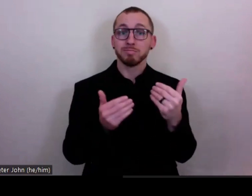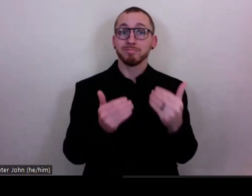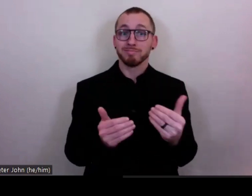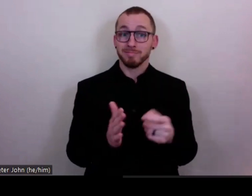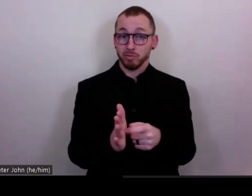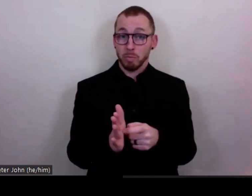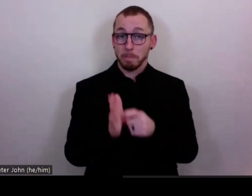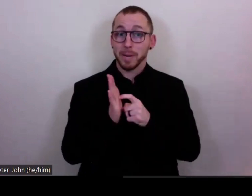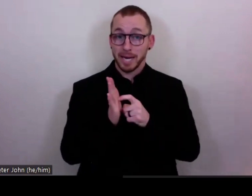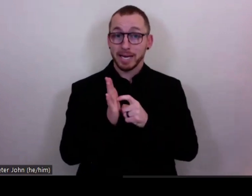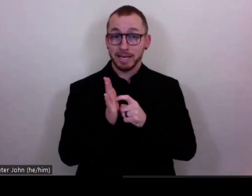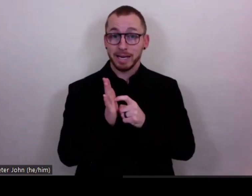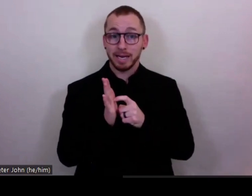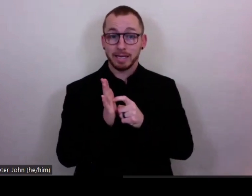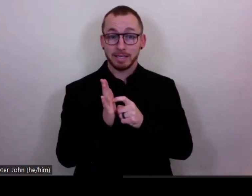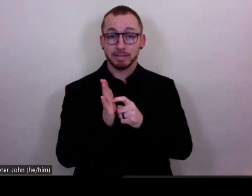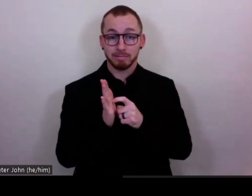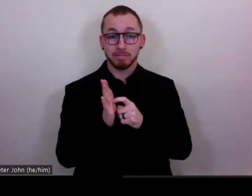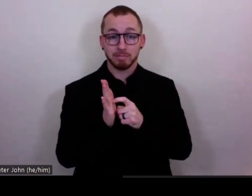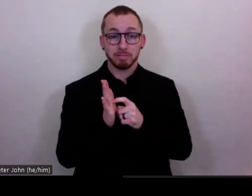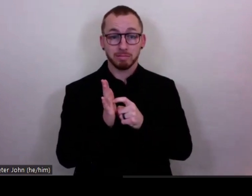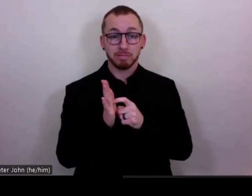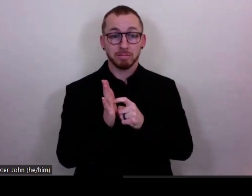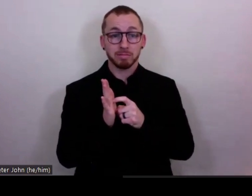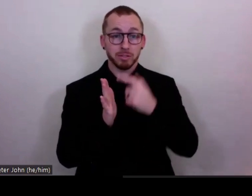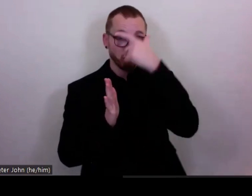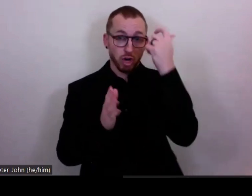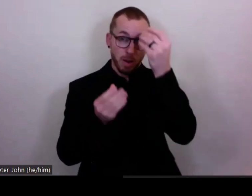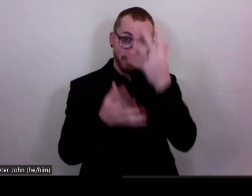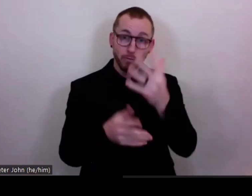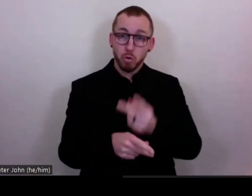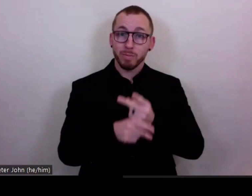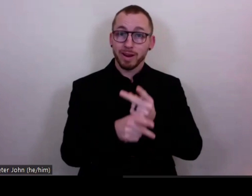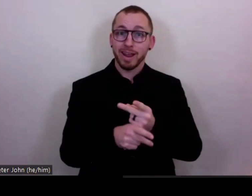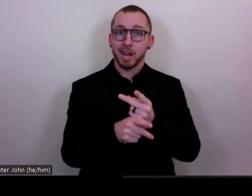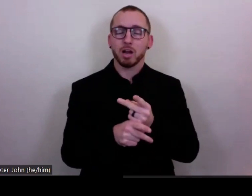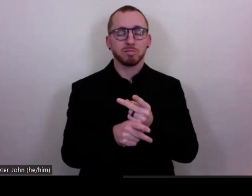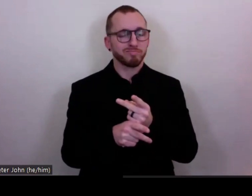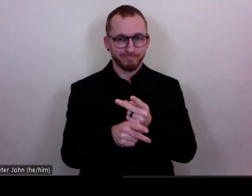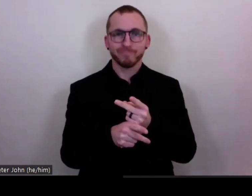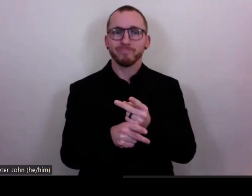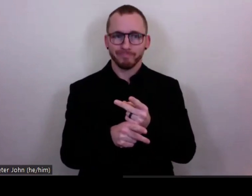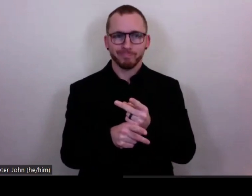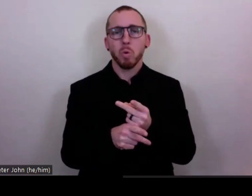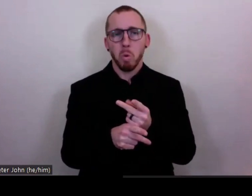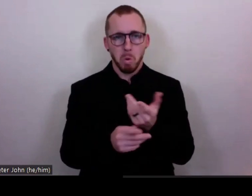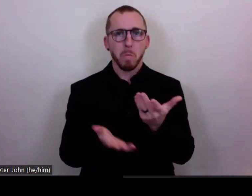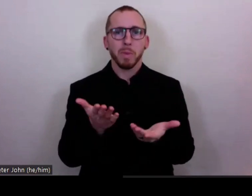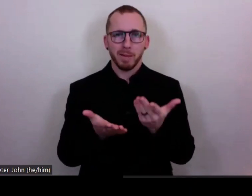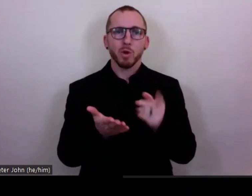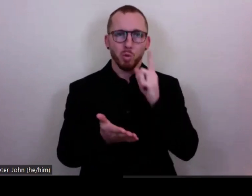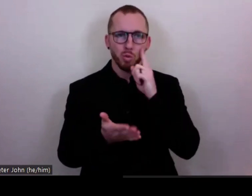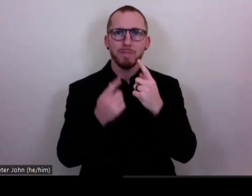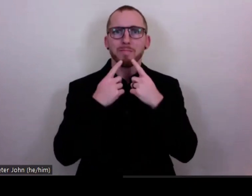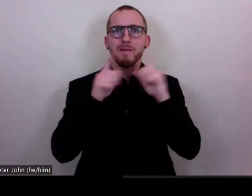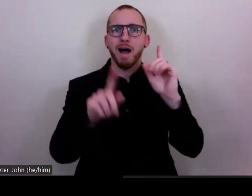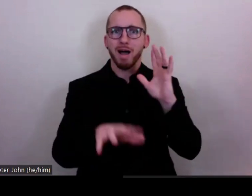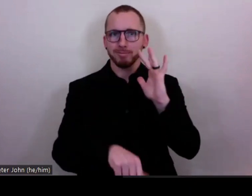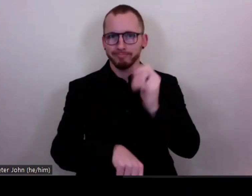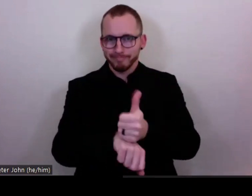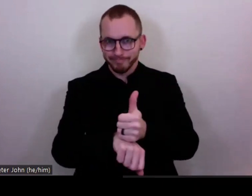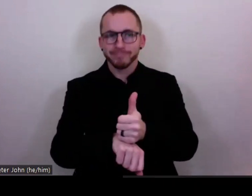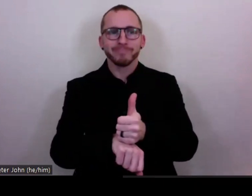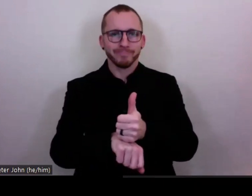mandated it, passed a law to require it. That still might not be a